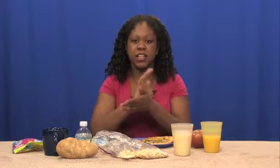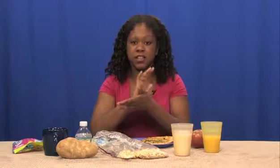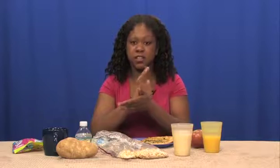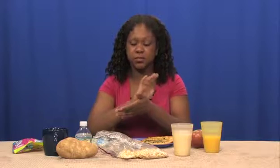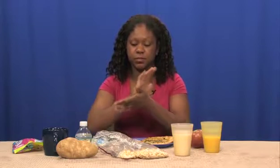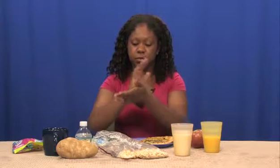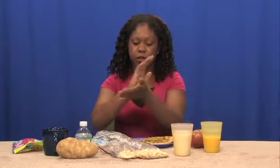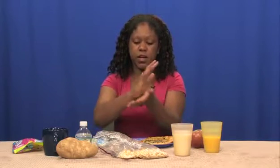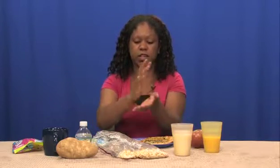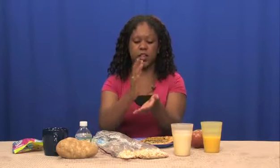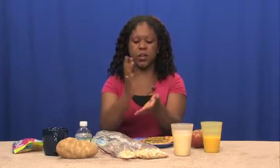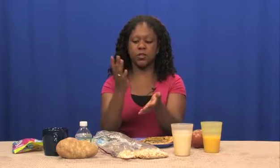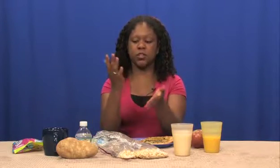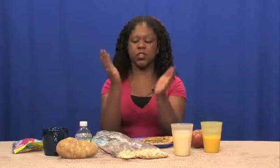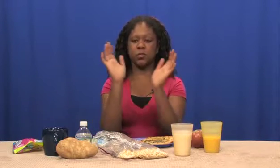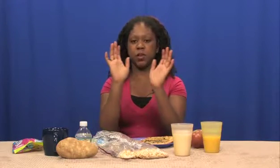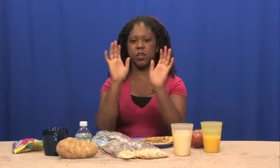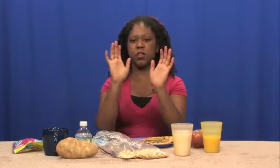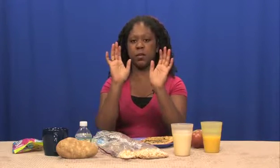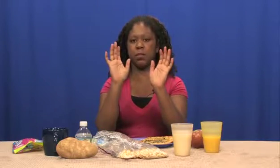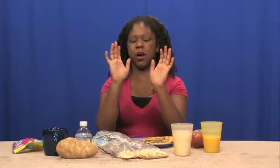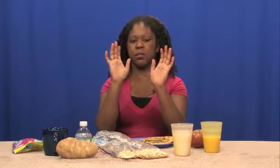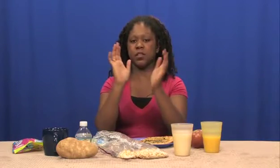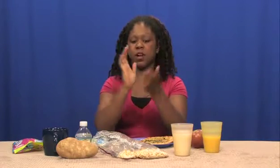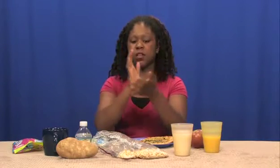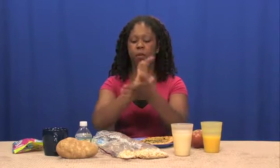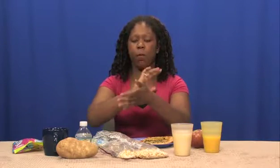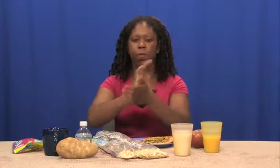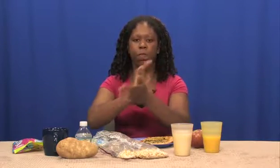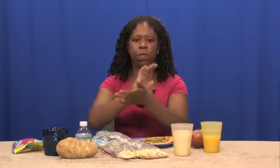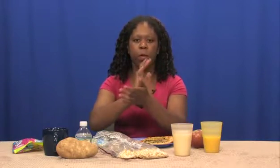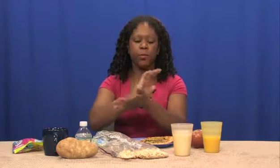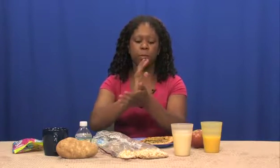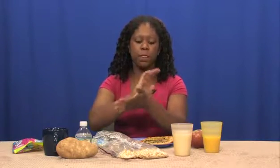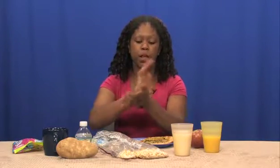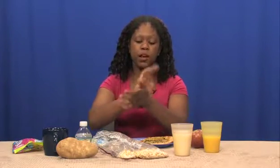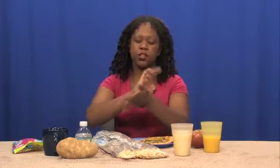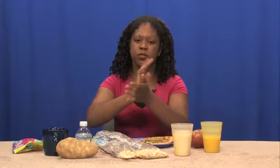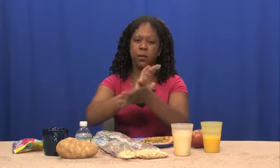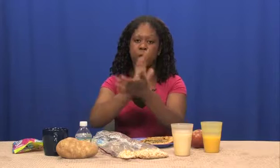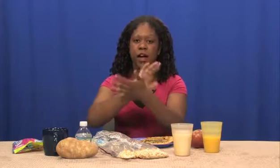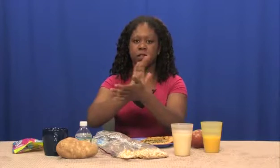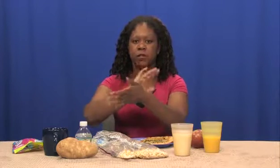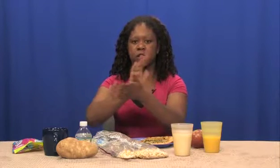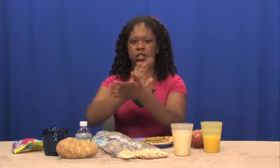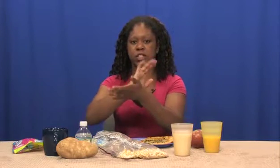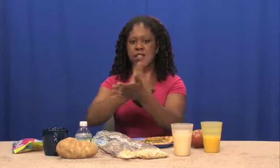cheese. That's how you do cheese. You put your palms together and just rub them back and forth. Cheese.